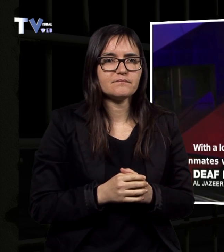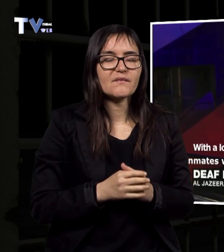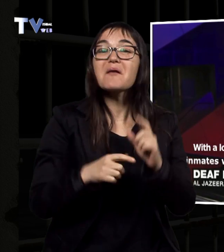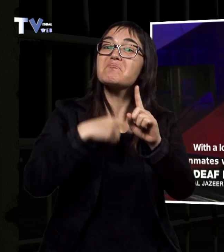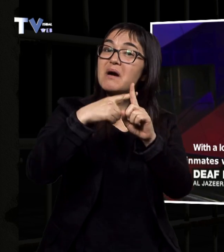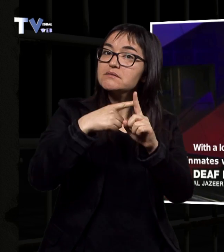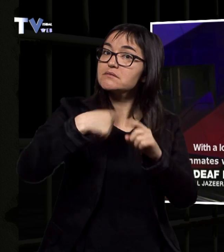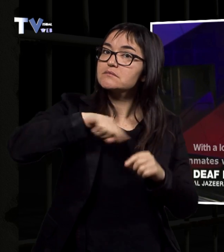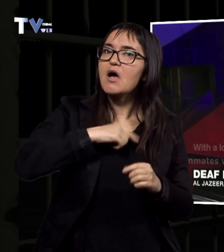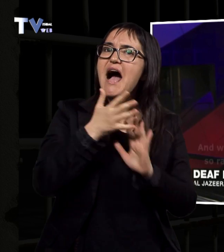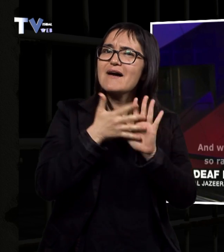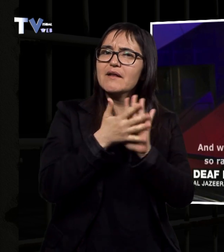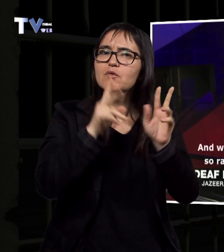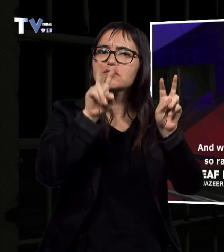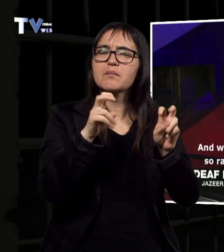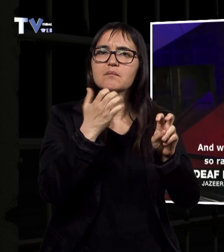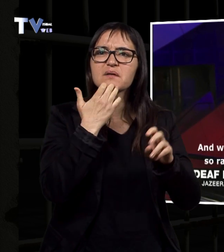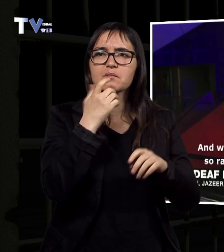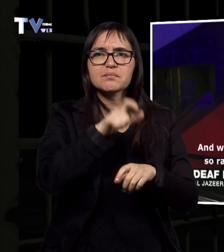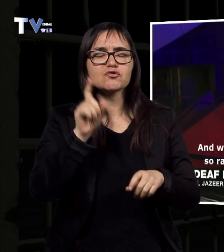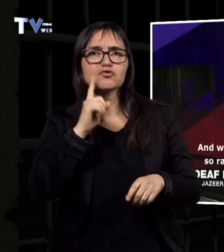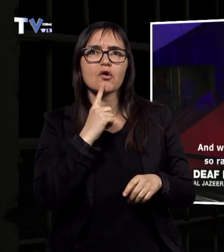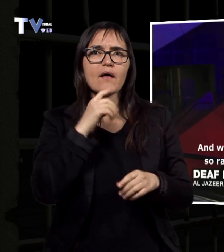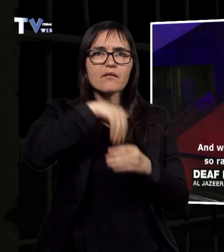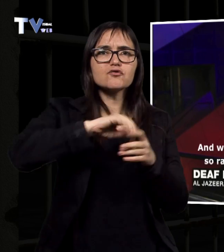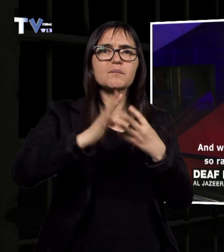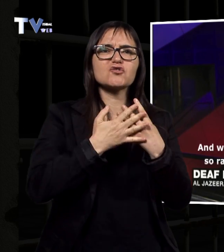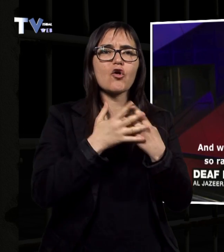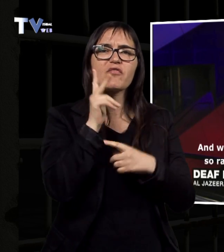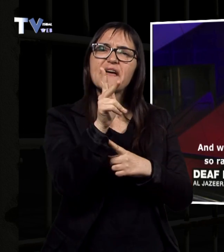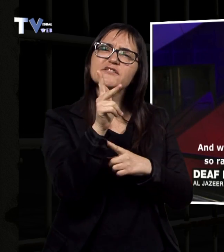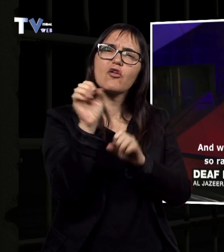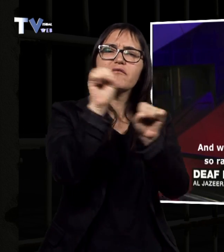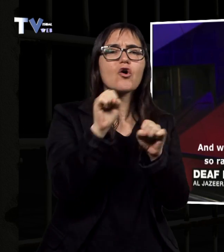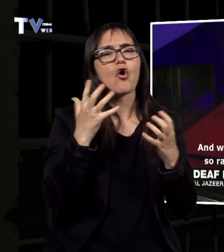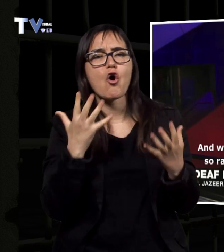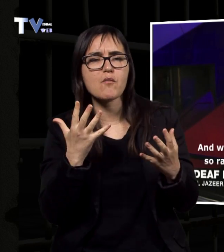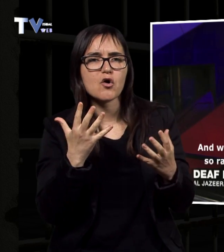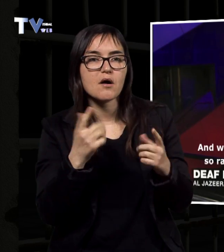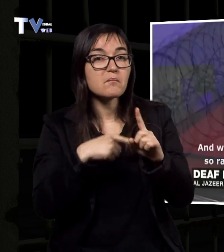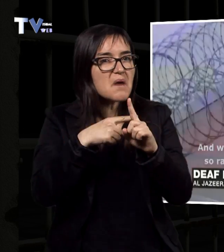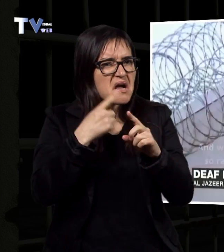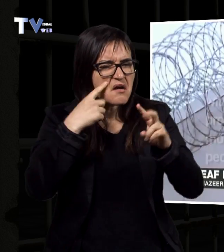mental impairments, and we'll examine why the prison system so rarely delivers on those guarantees.